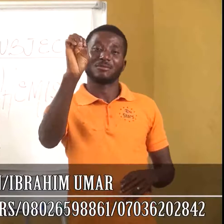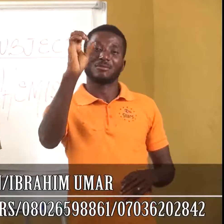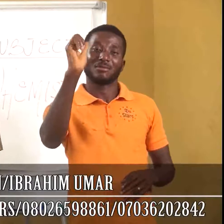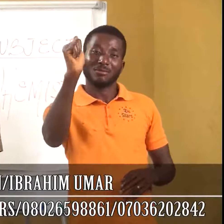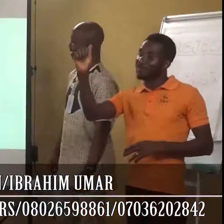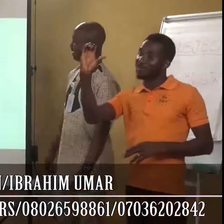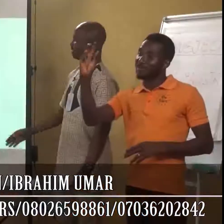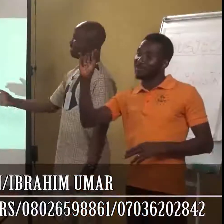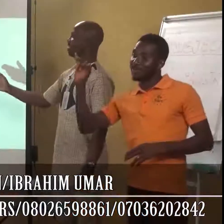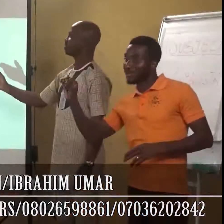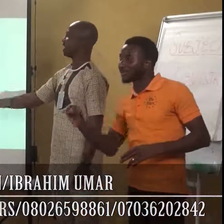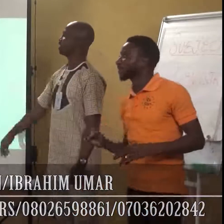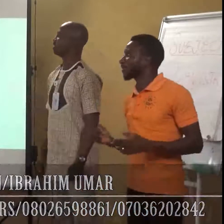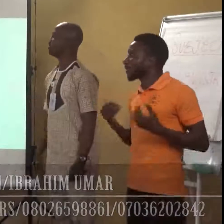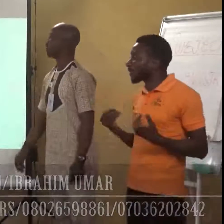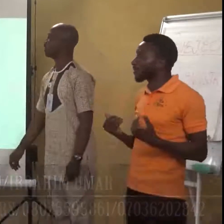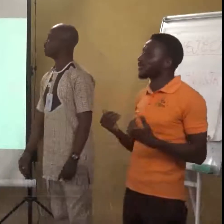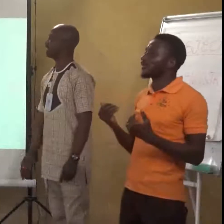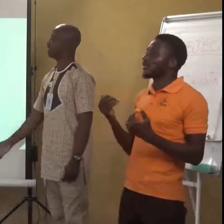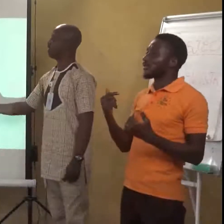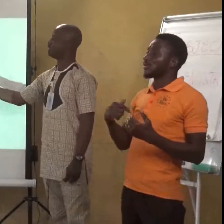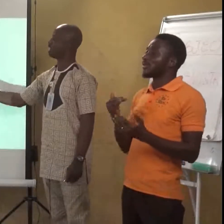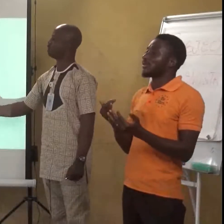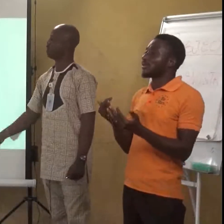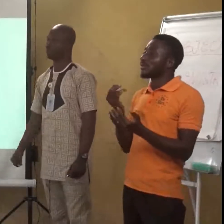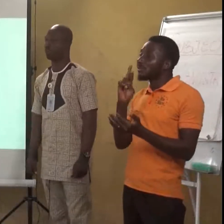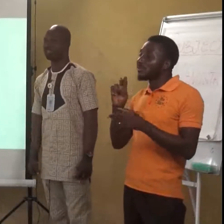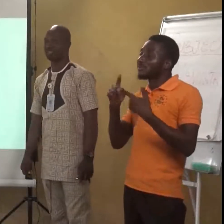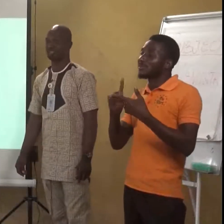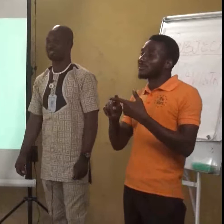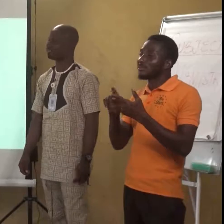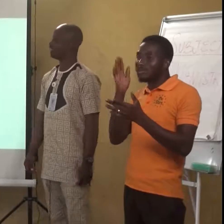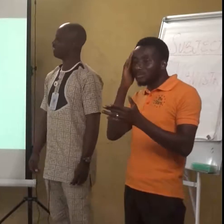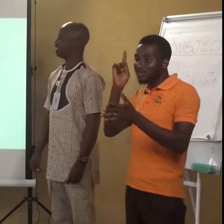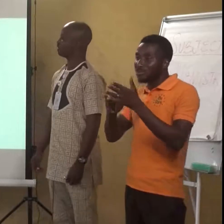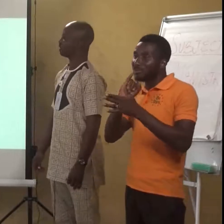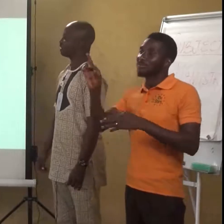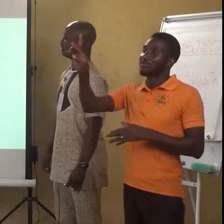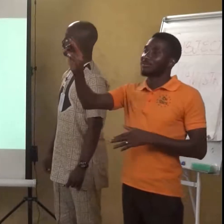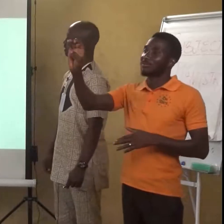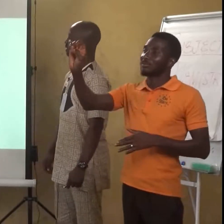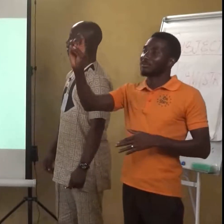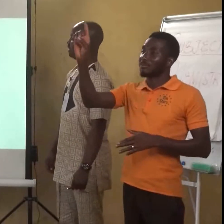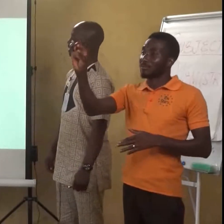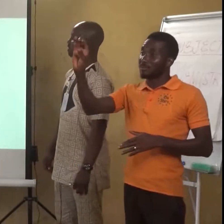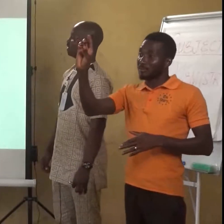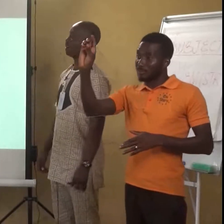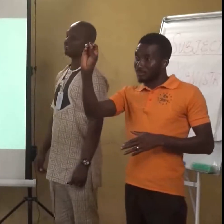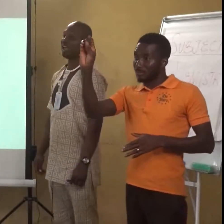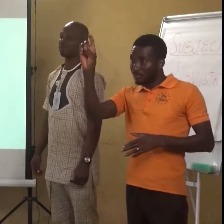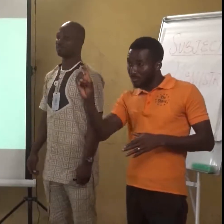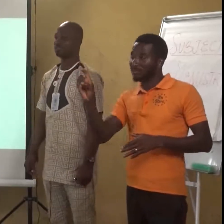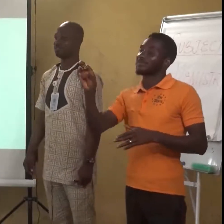electrolysis. Redox reaction, we are going to take it under the following contents: introduction, definition